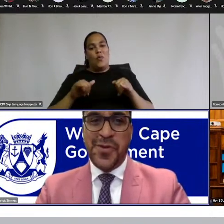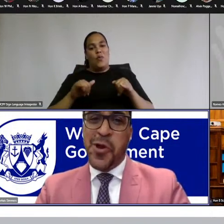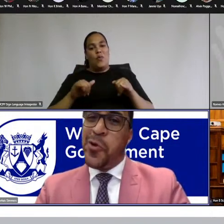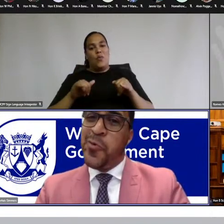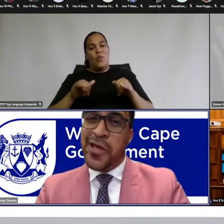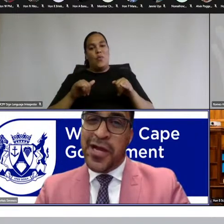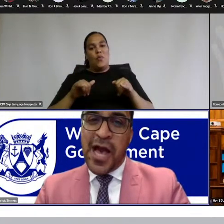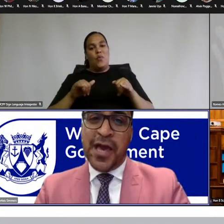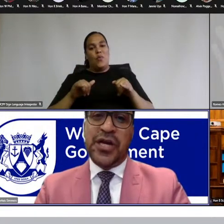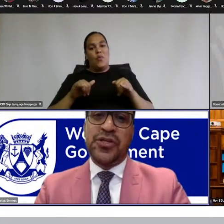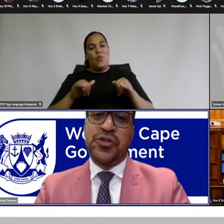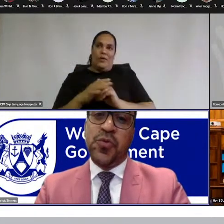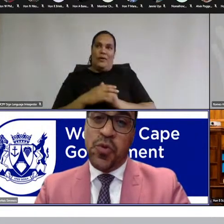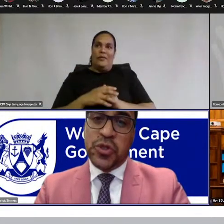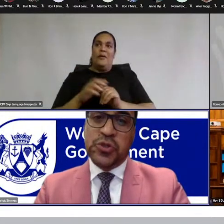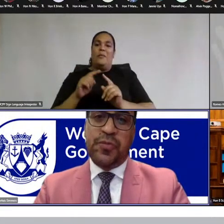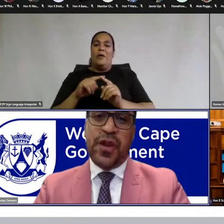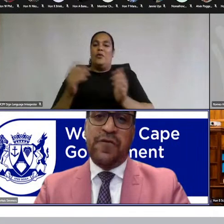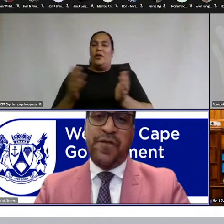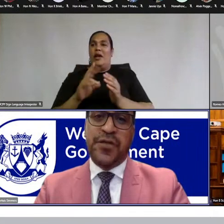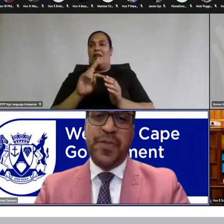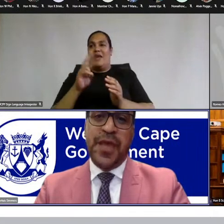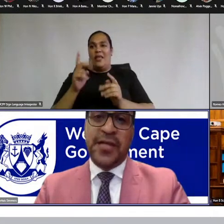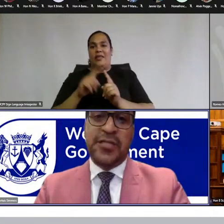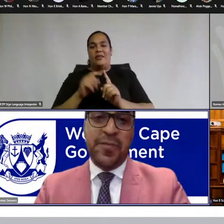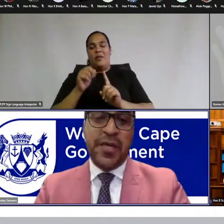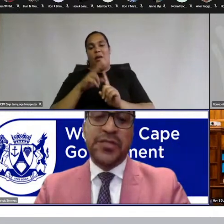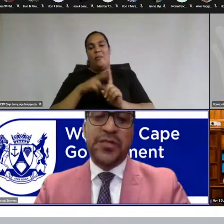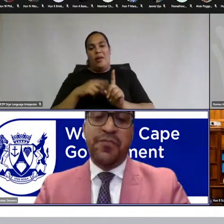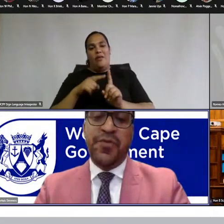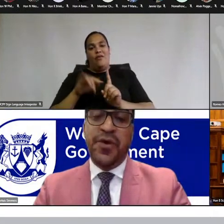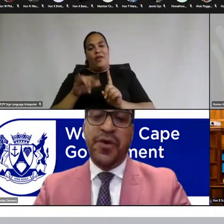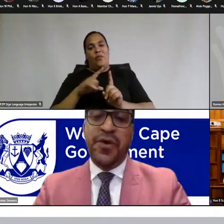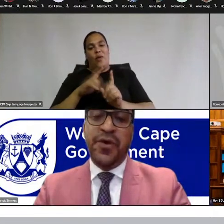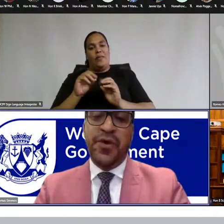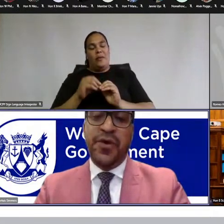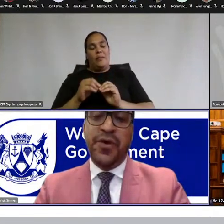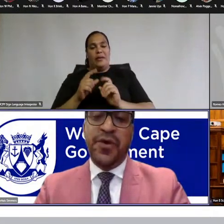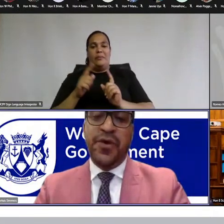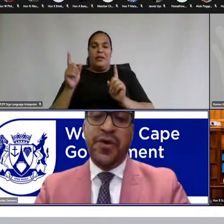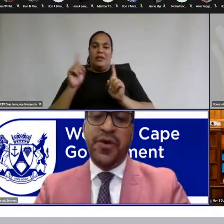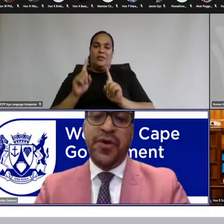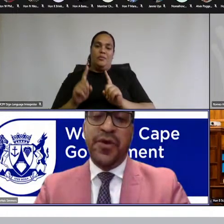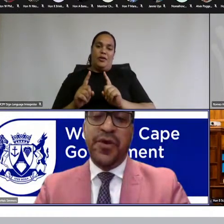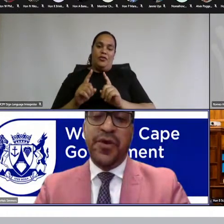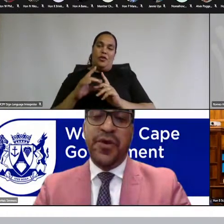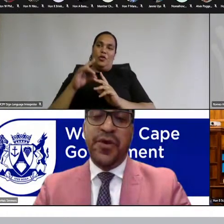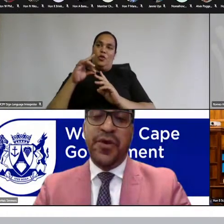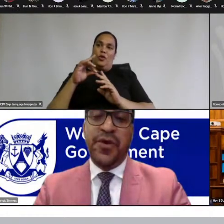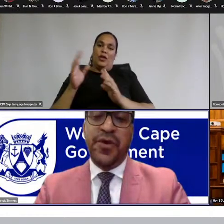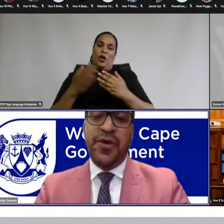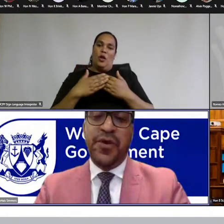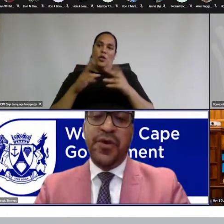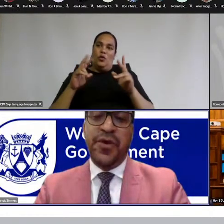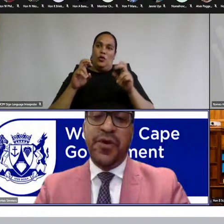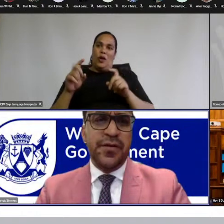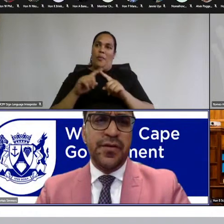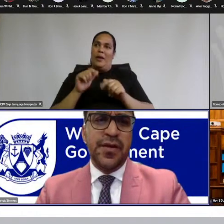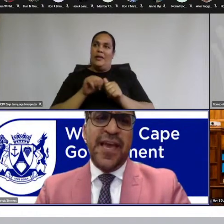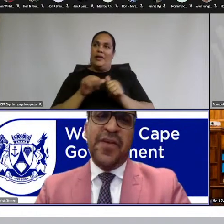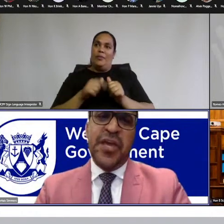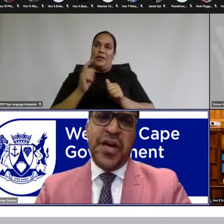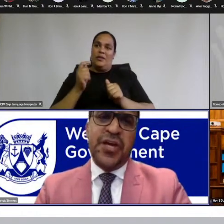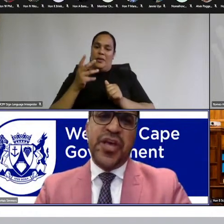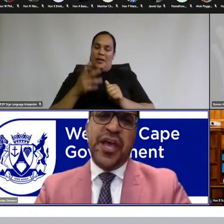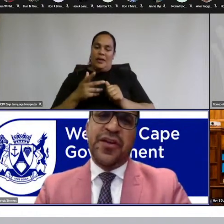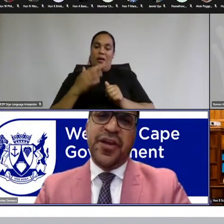area. And we encourage others to also apply for FLISP as it makes a big difference," close quote. Deputy Speaker,